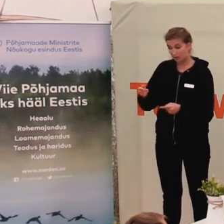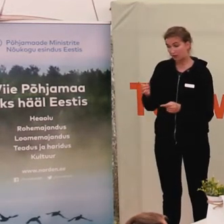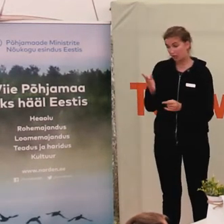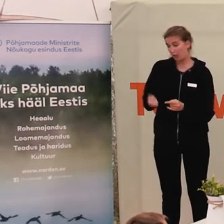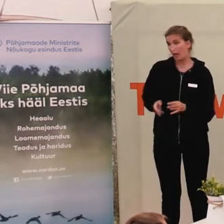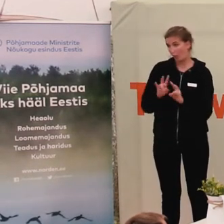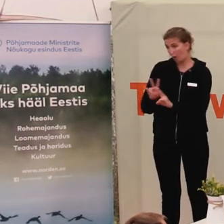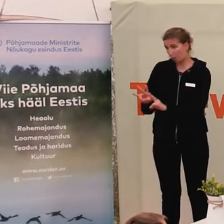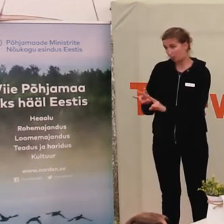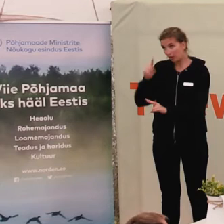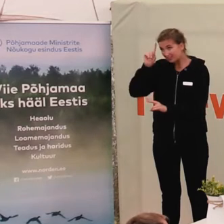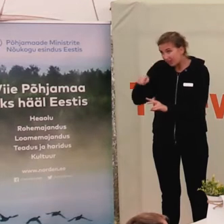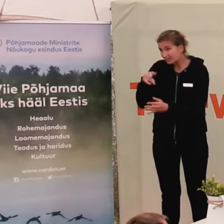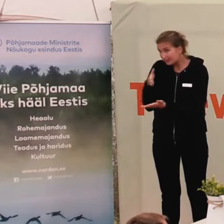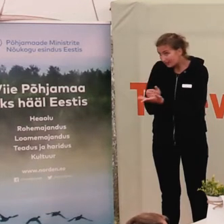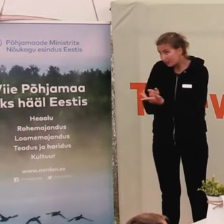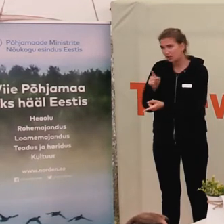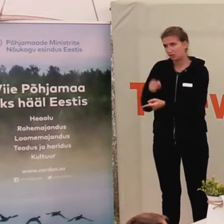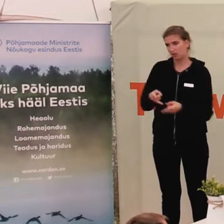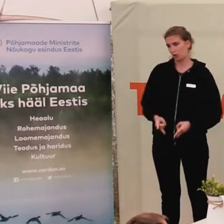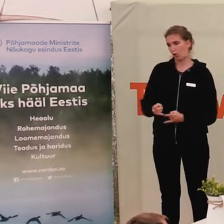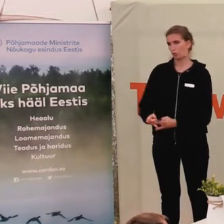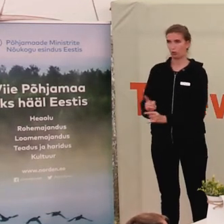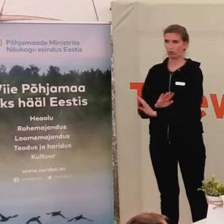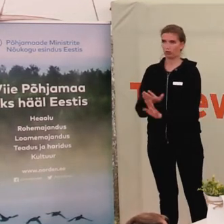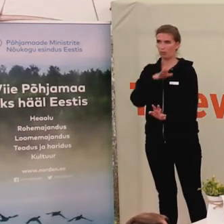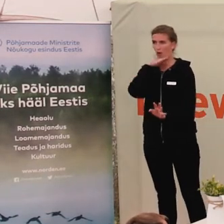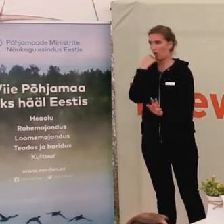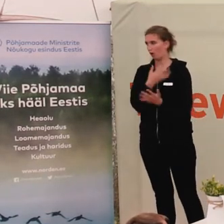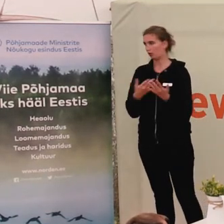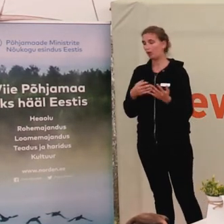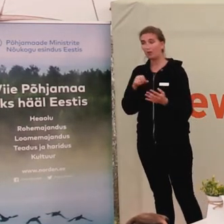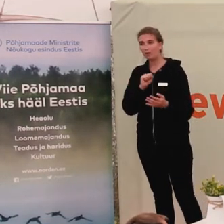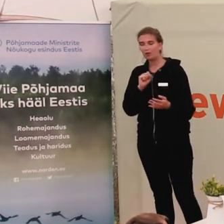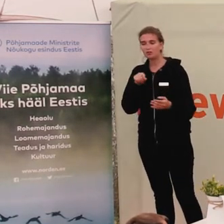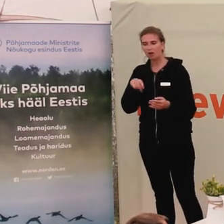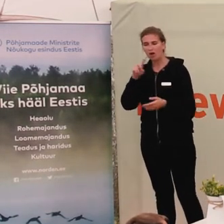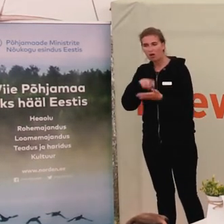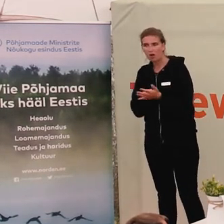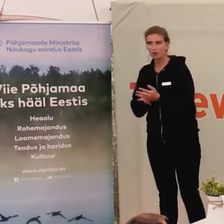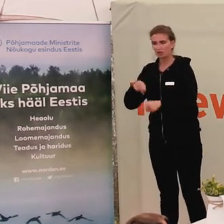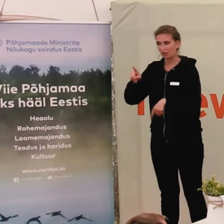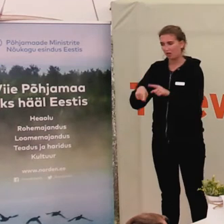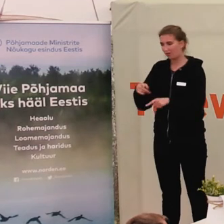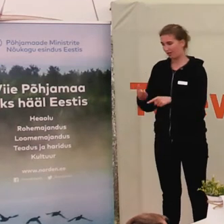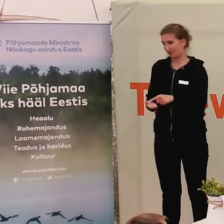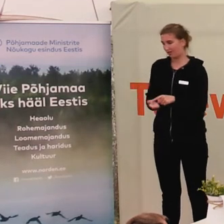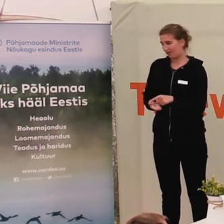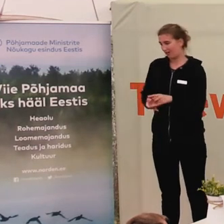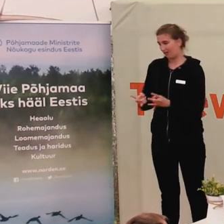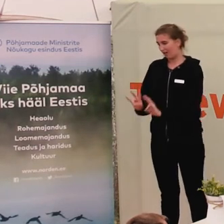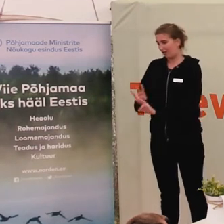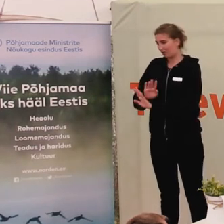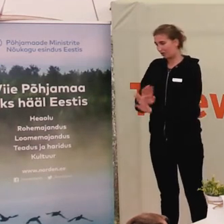so many of them. You do because you are afraid that some of them might not survive until the